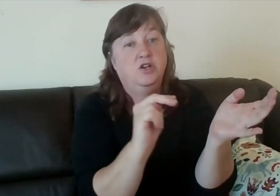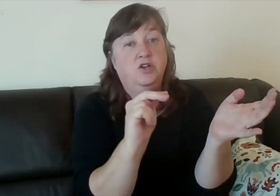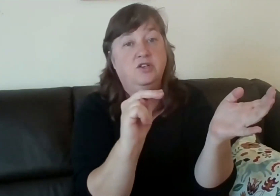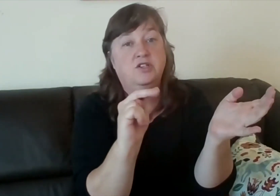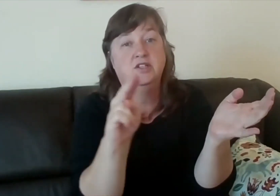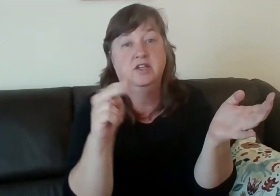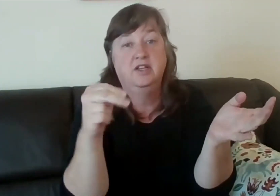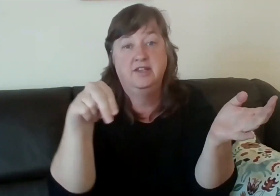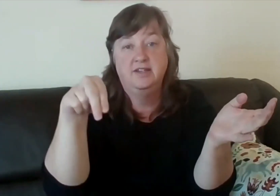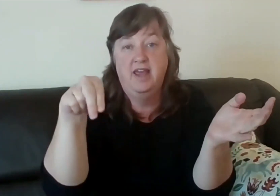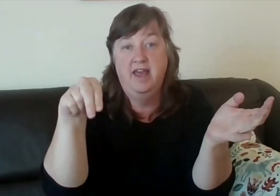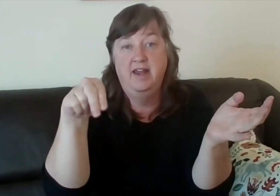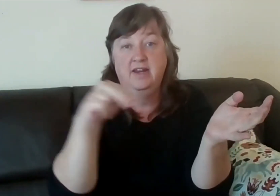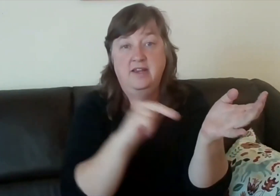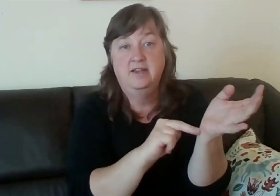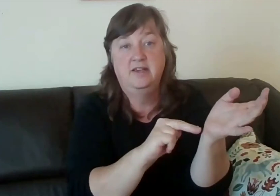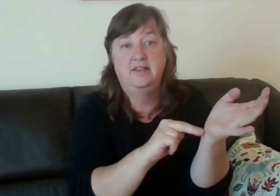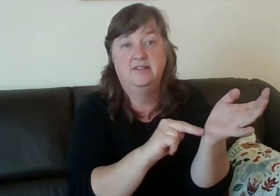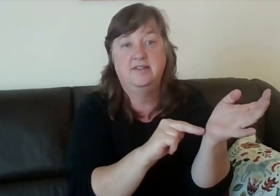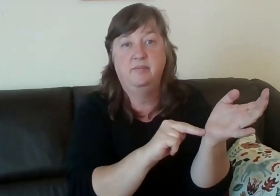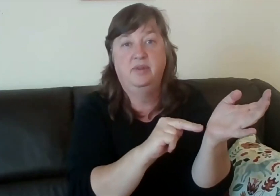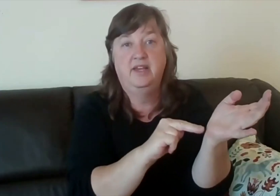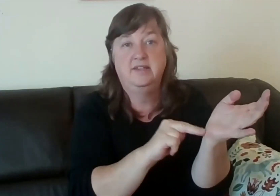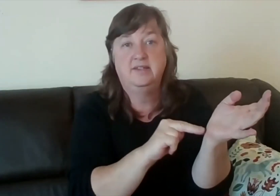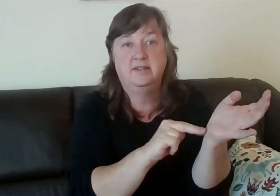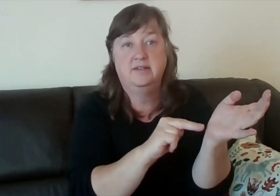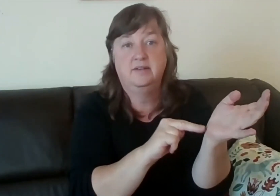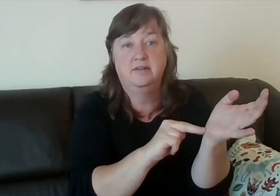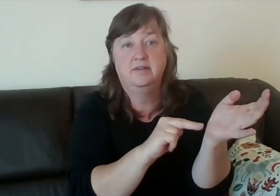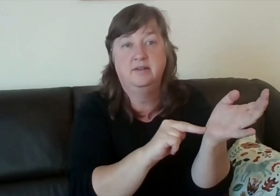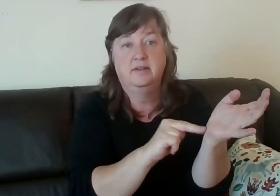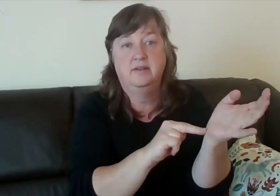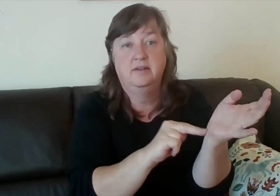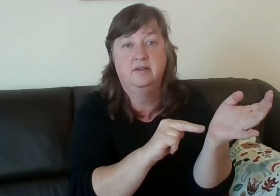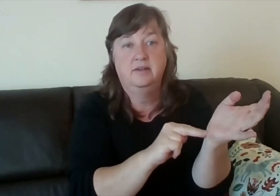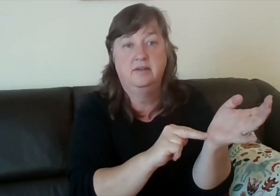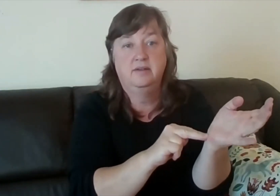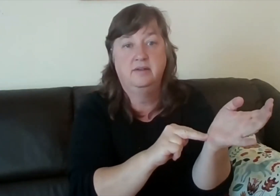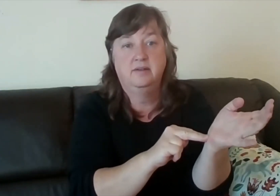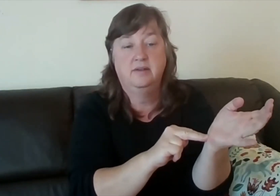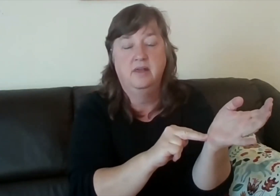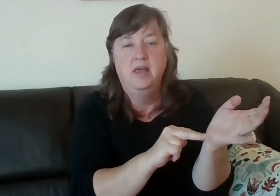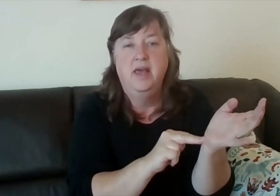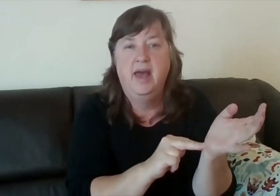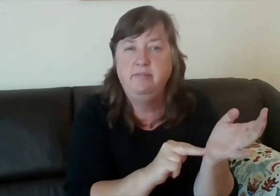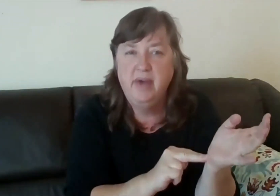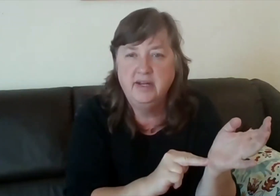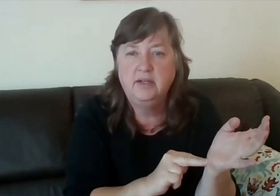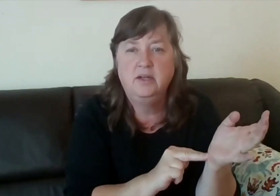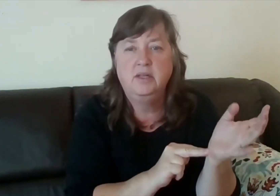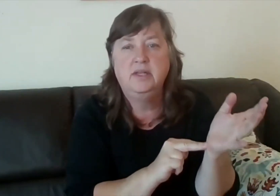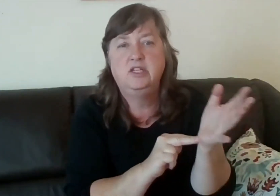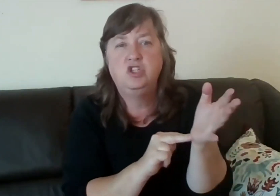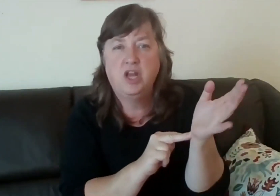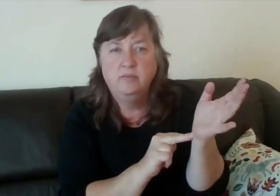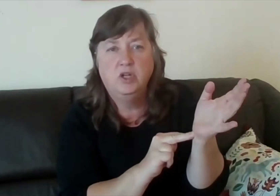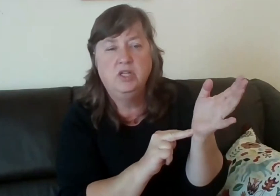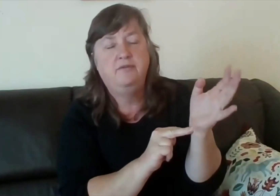Nurse is an N in the same place. And medical in general, if you're